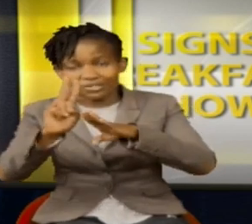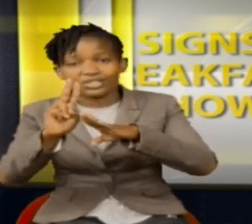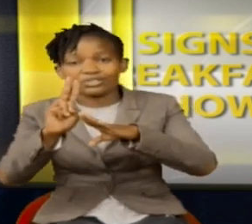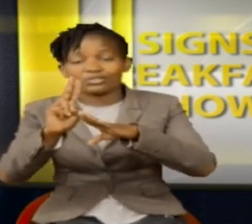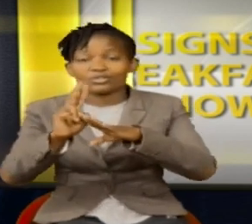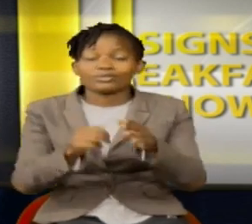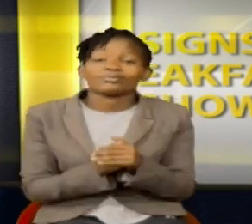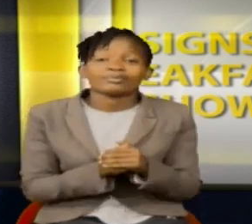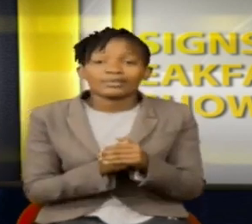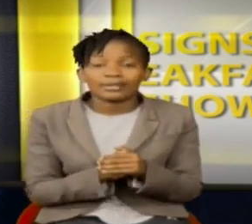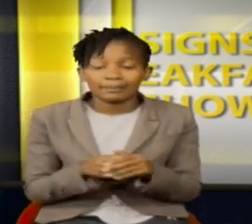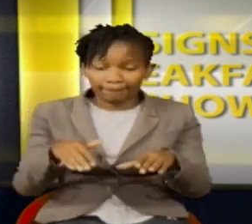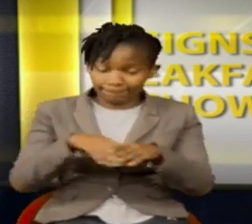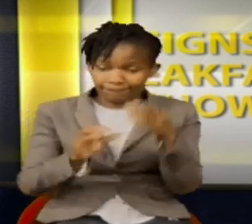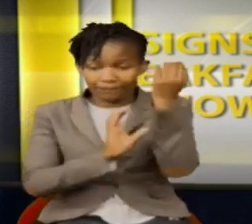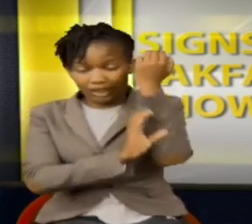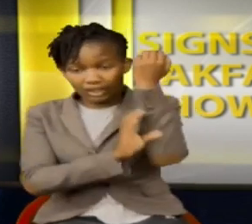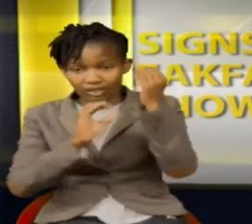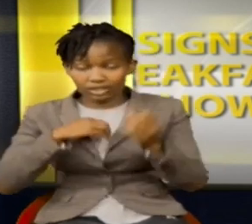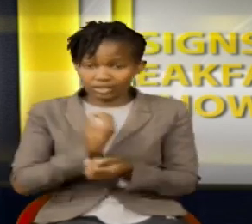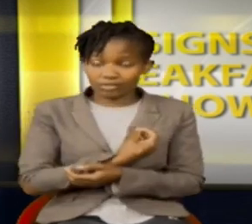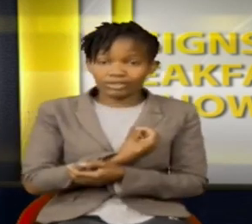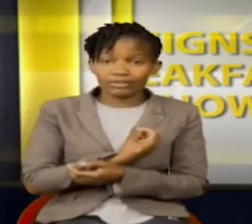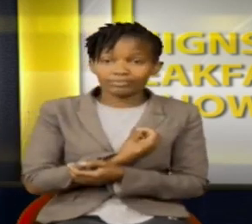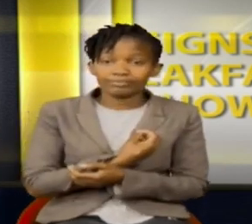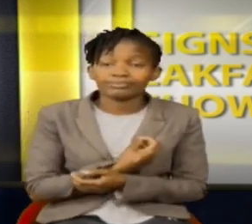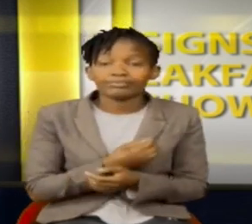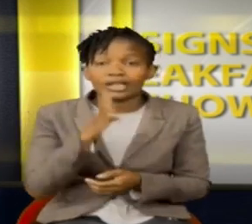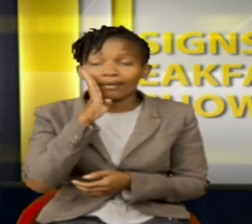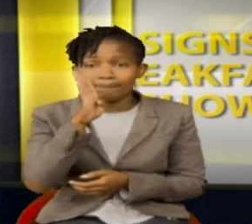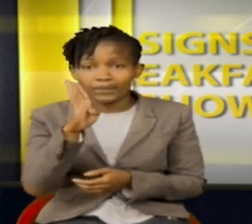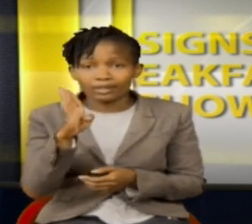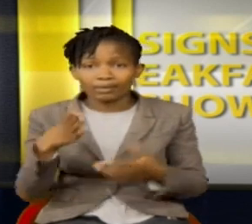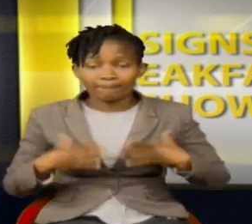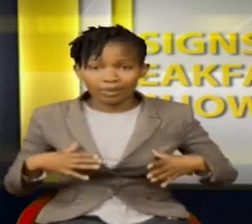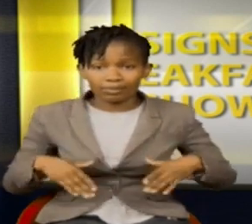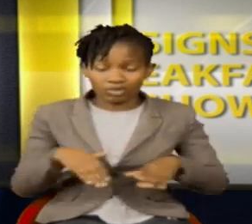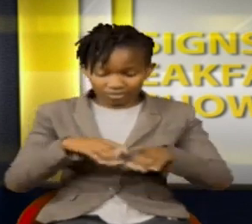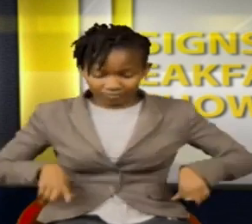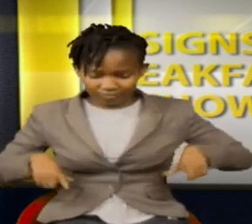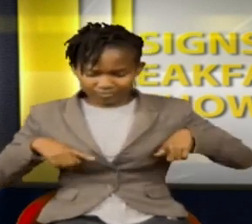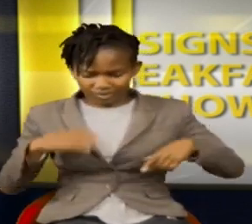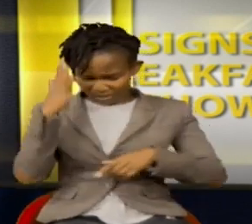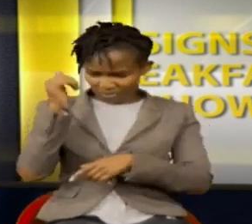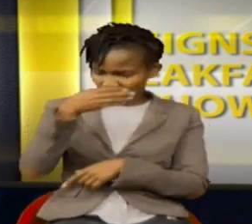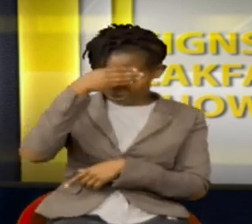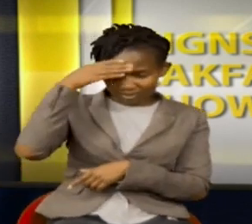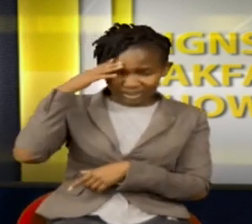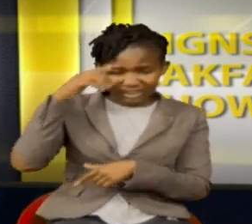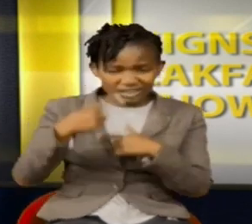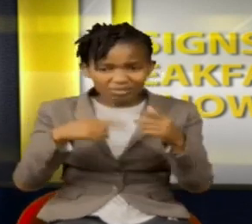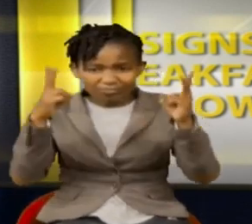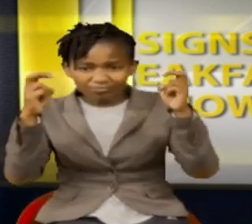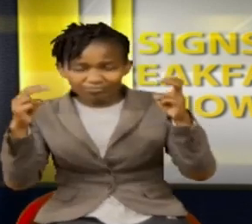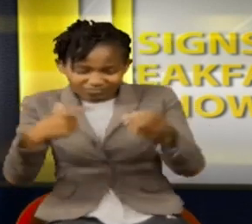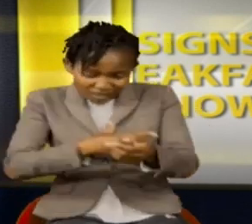dependency mindset. Okay. Stand on your own 2 feet as a man or a woman and be somebody. All right. And why are we forgetting about the issue of